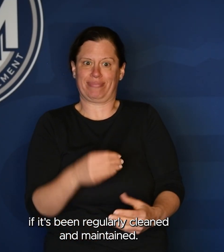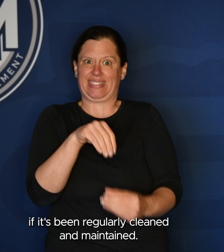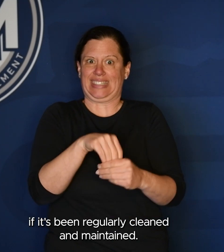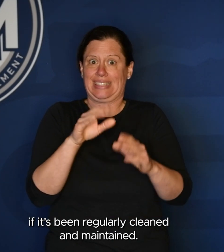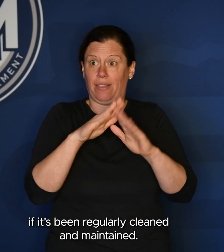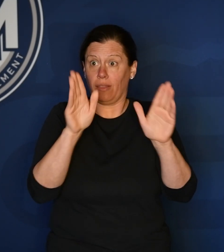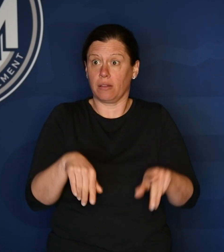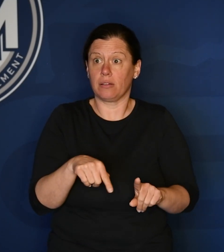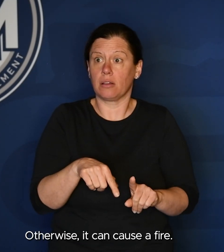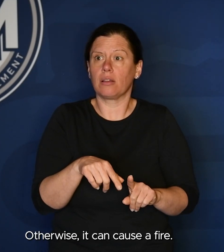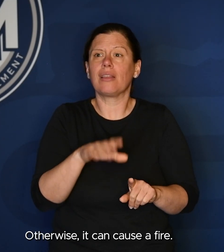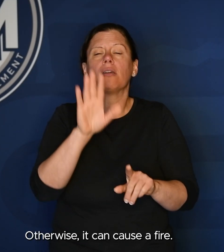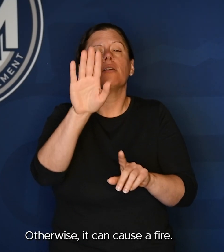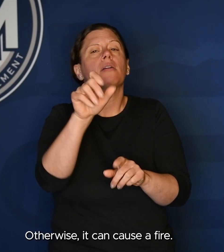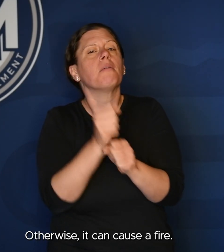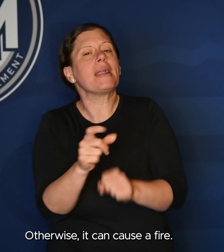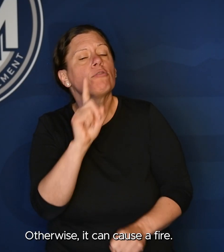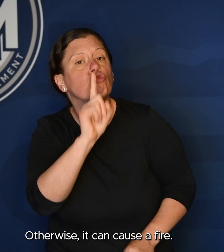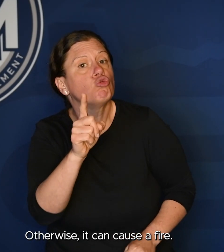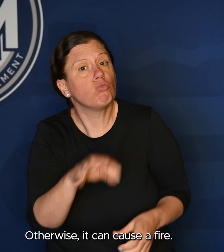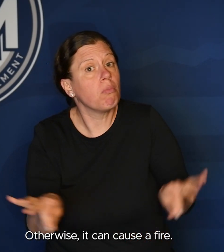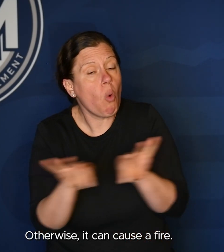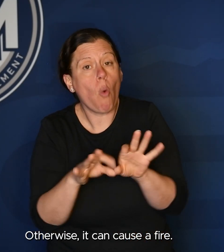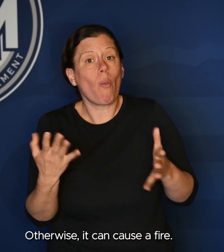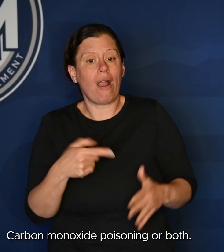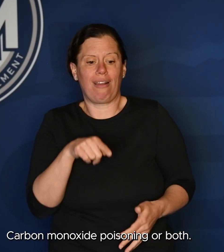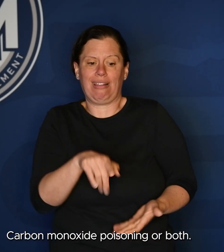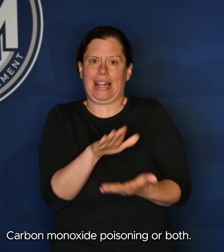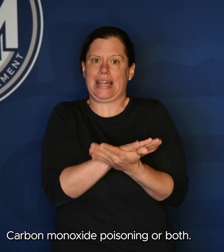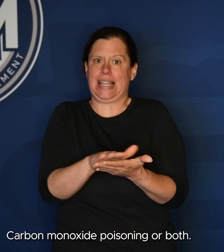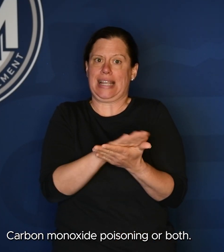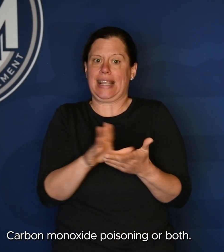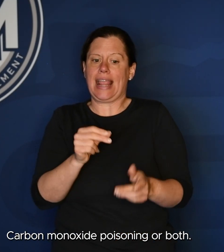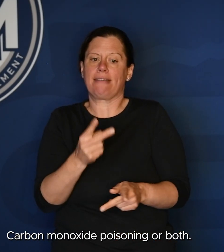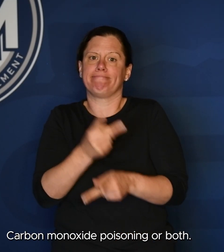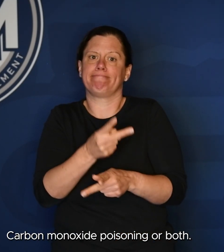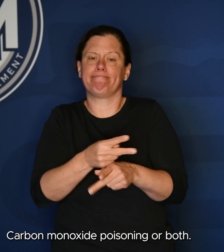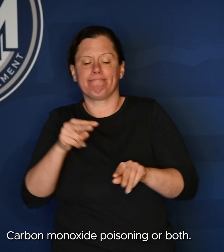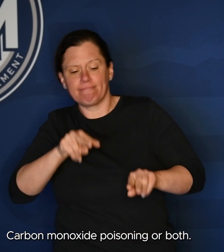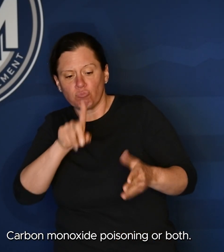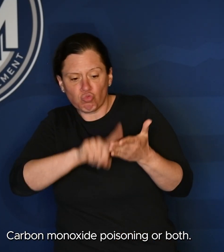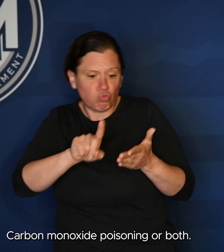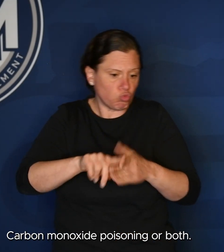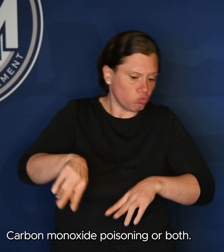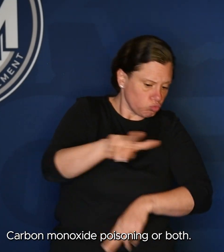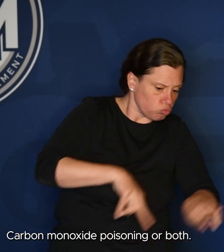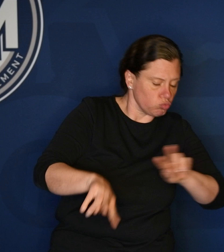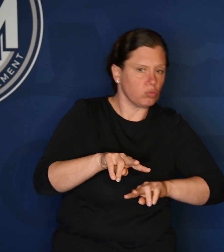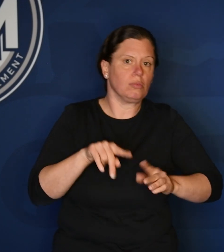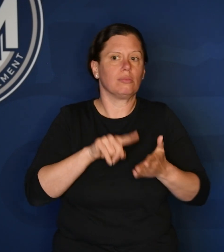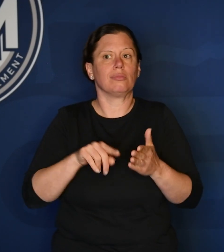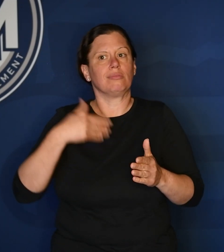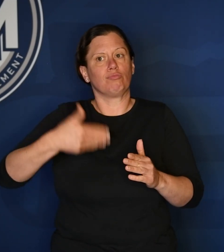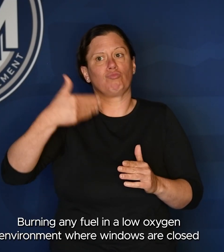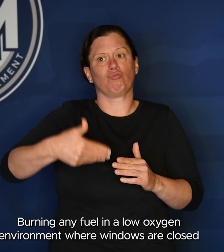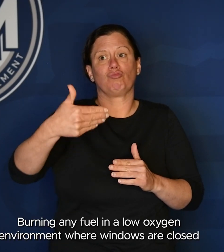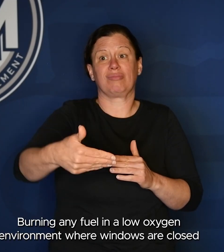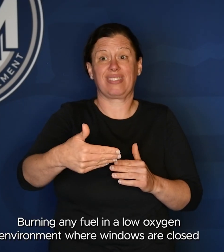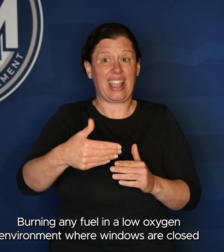maintained. Otherwise, it can cause a fire, carbon monoxide poisoning, or both. Burning any